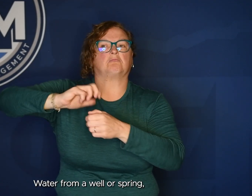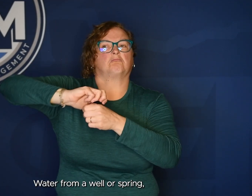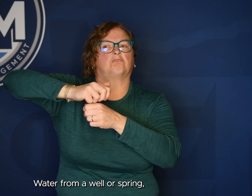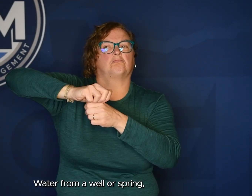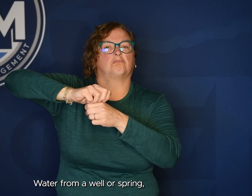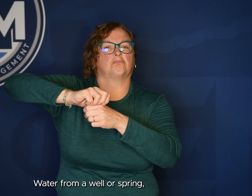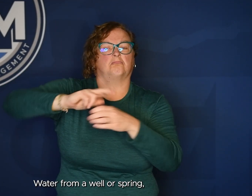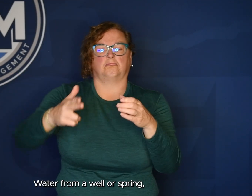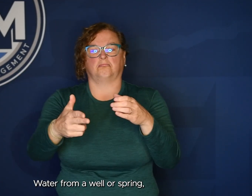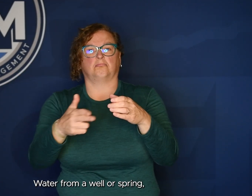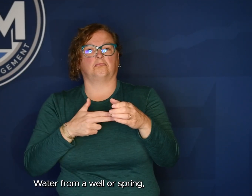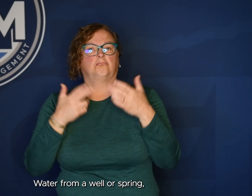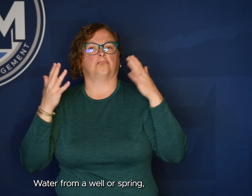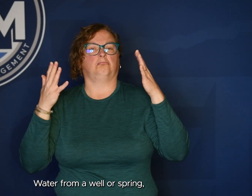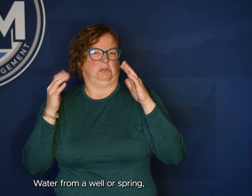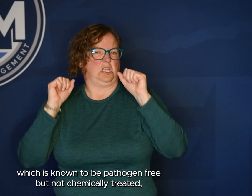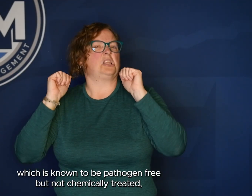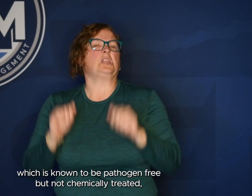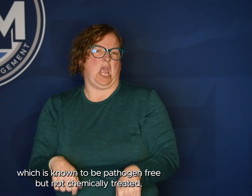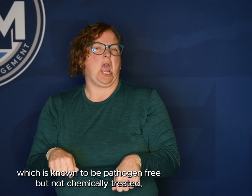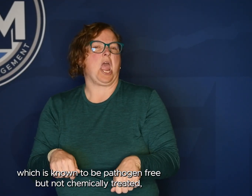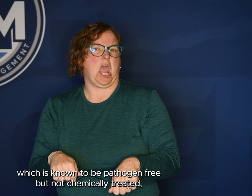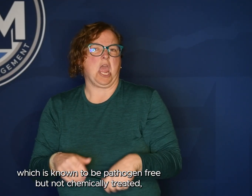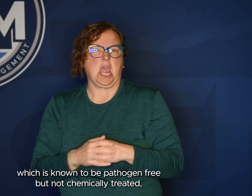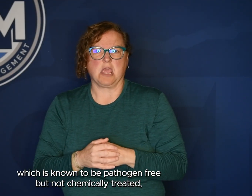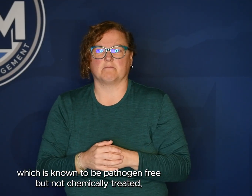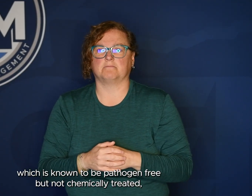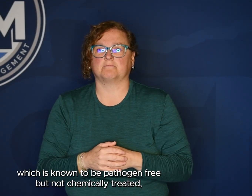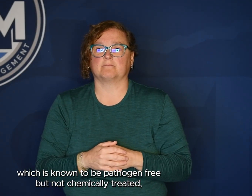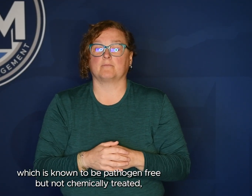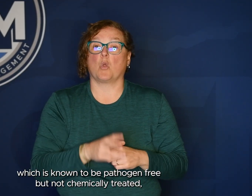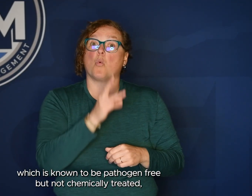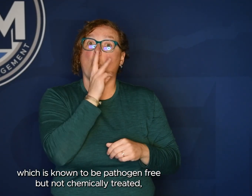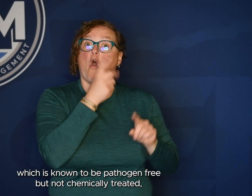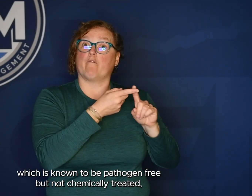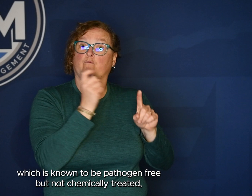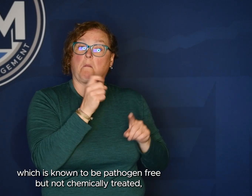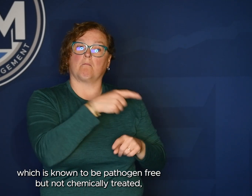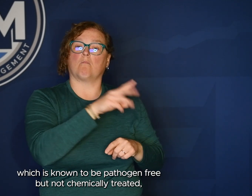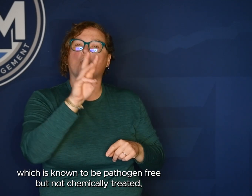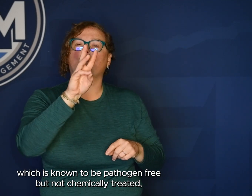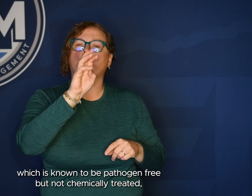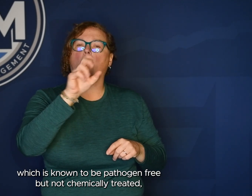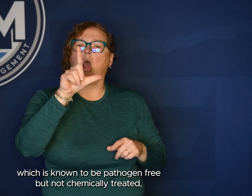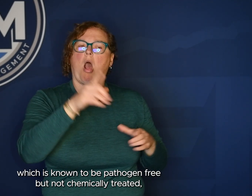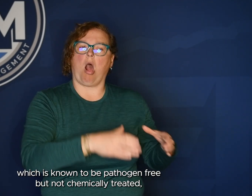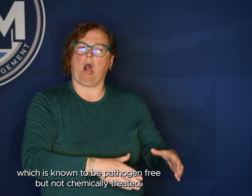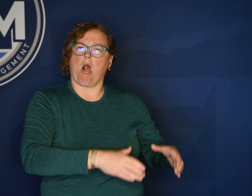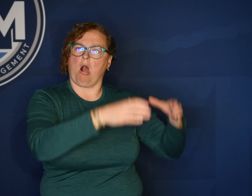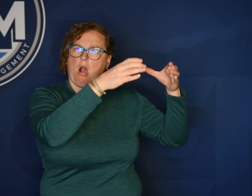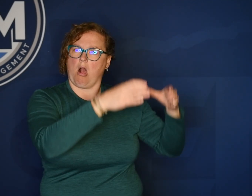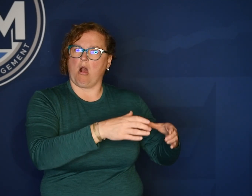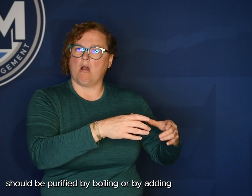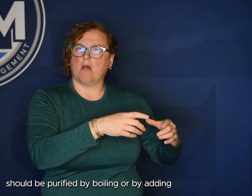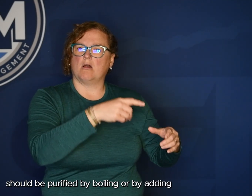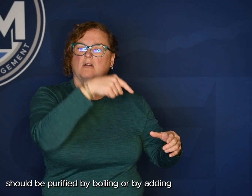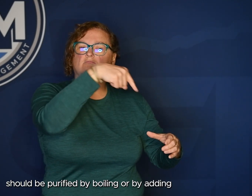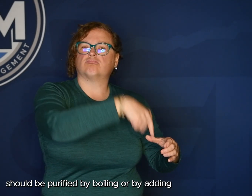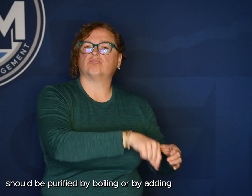Water from a well or spring, which is known to be pathogen-free but not chemically treated, should be purified